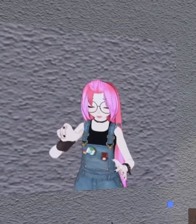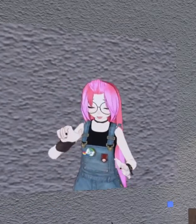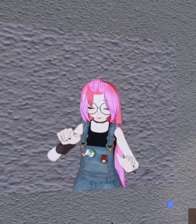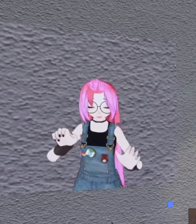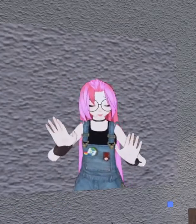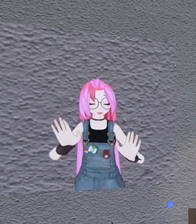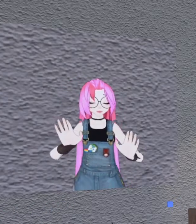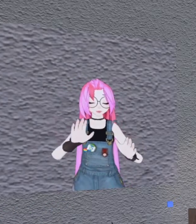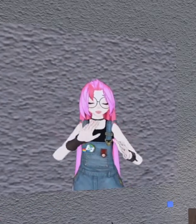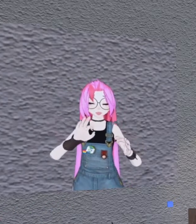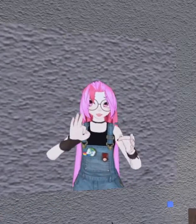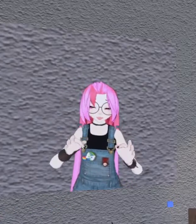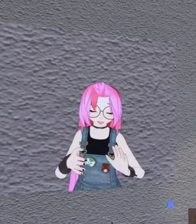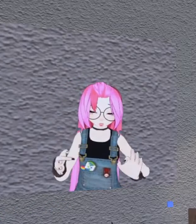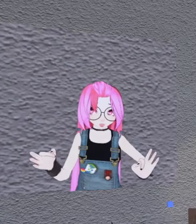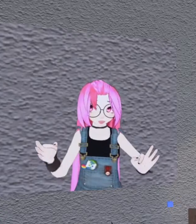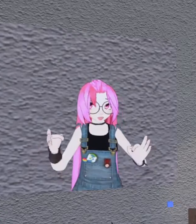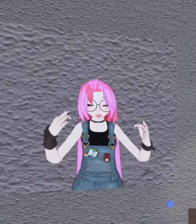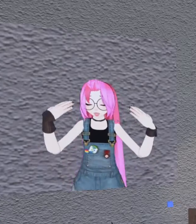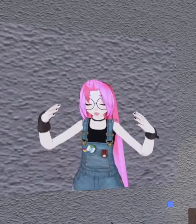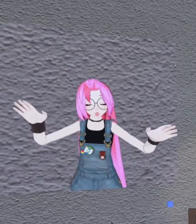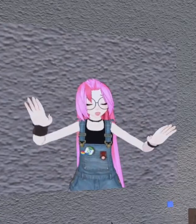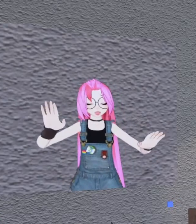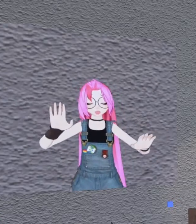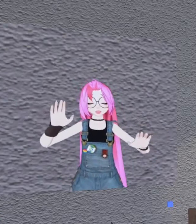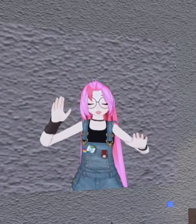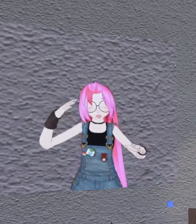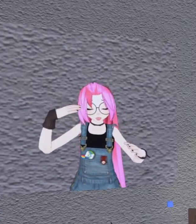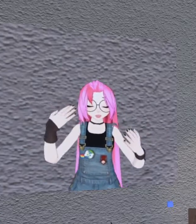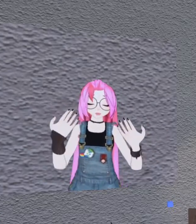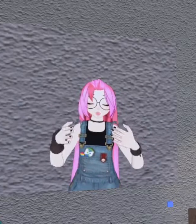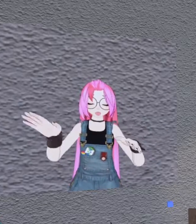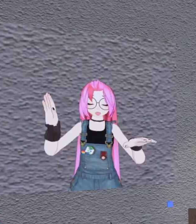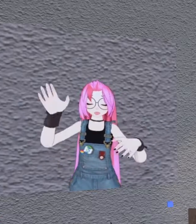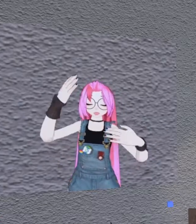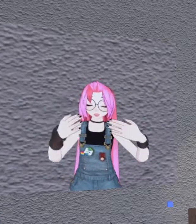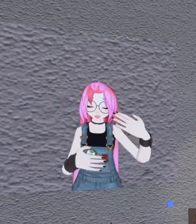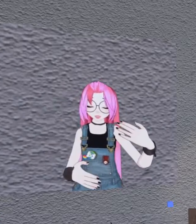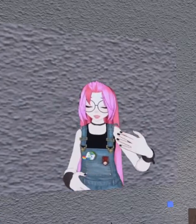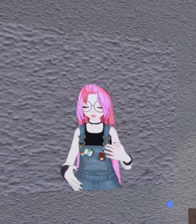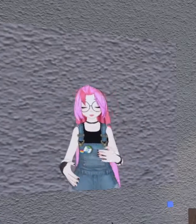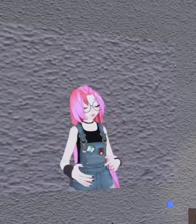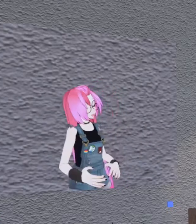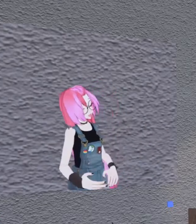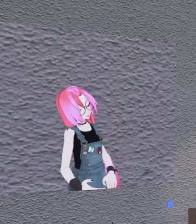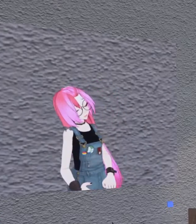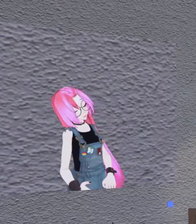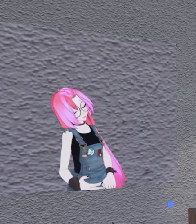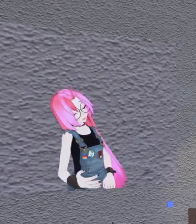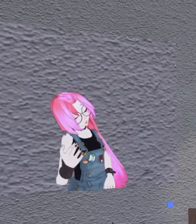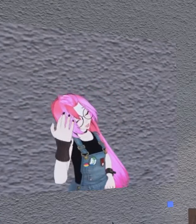But like, it's a story. Like, I don't want to have to know what happens in the end. And she's like,